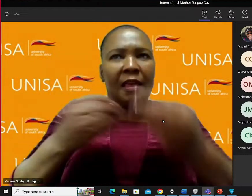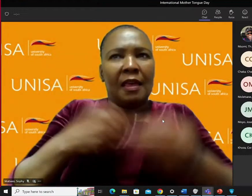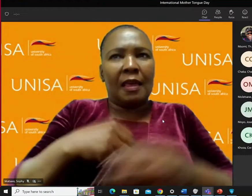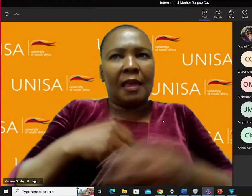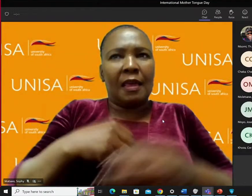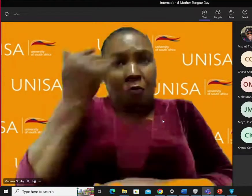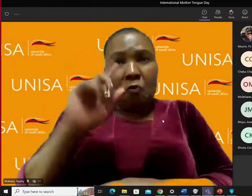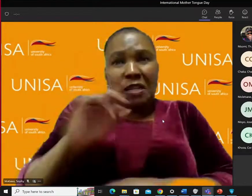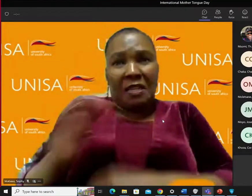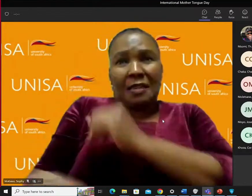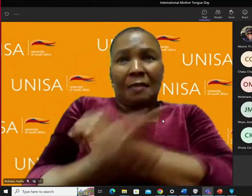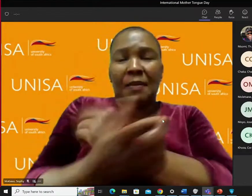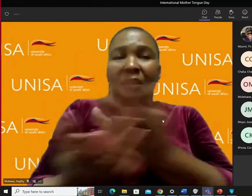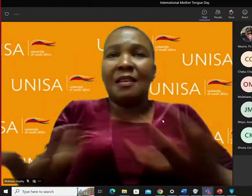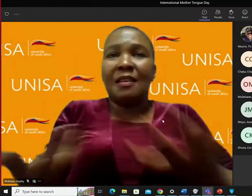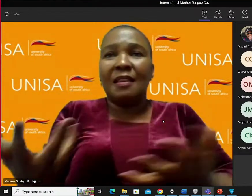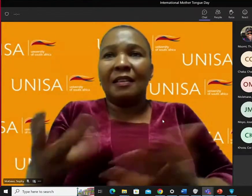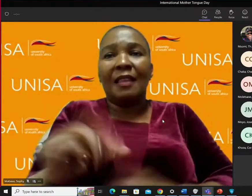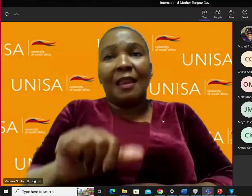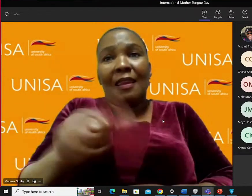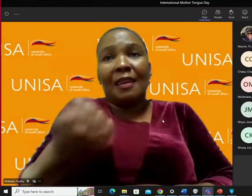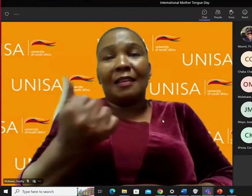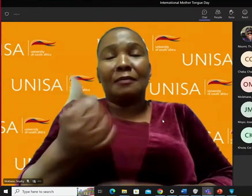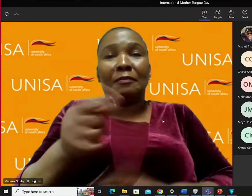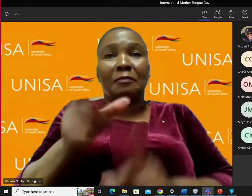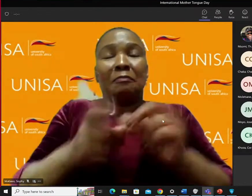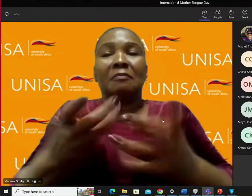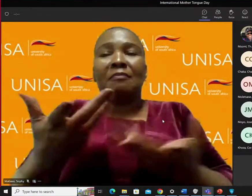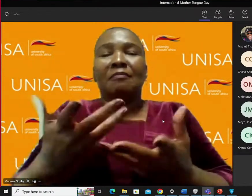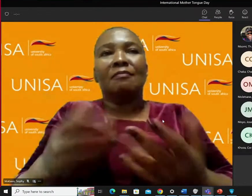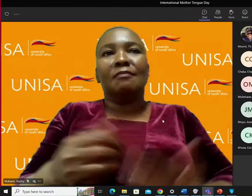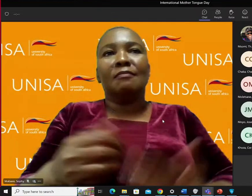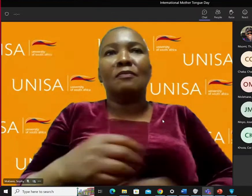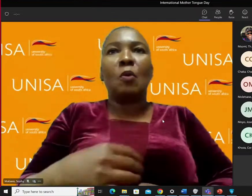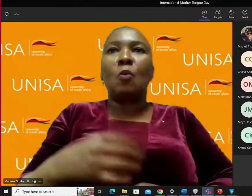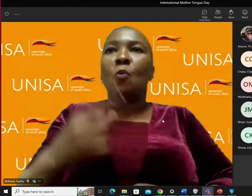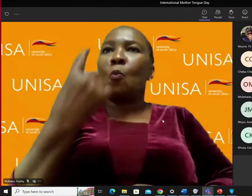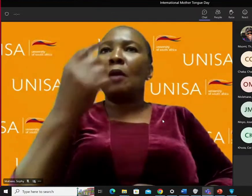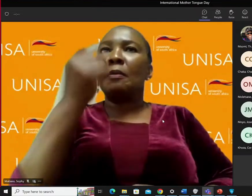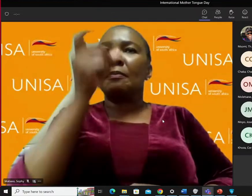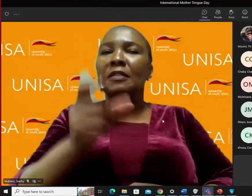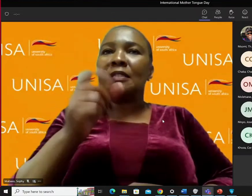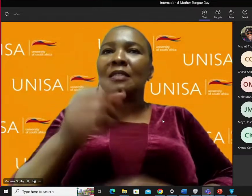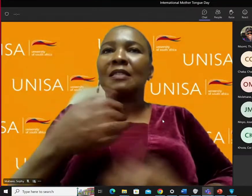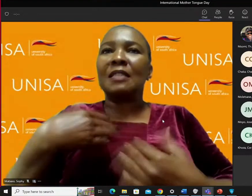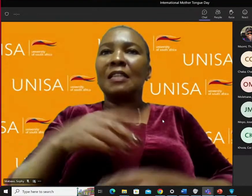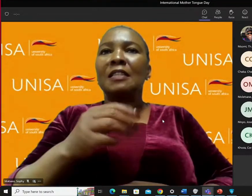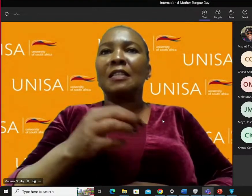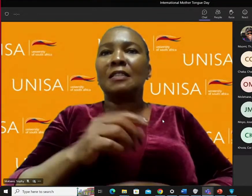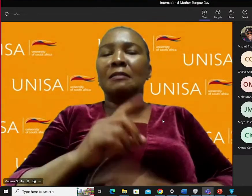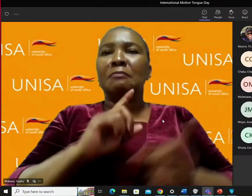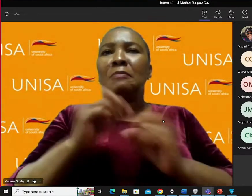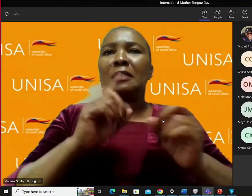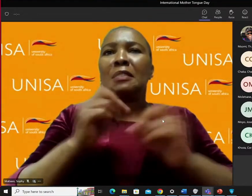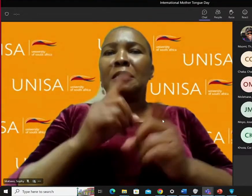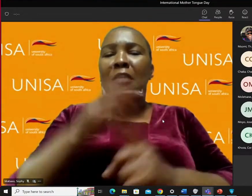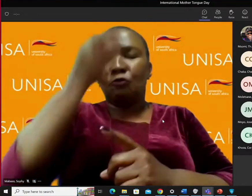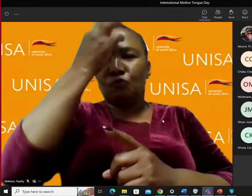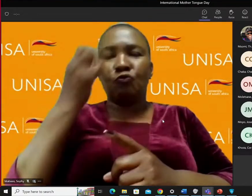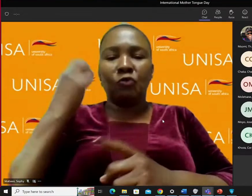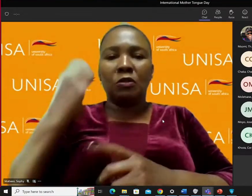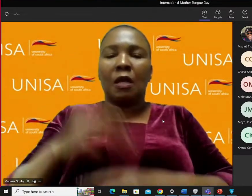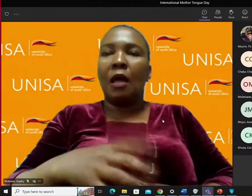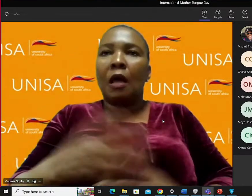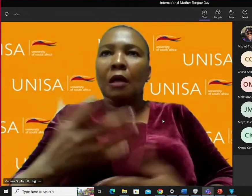here. So the next visit I went to, and someone started speaking Sesotho to me. I was very young, maybe about 8 years